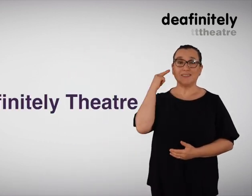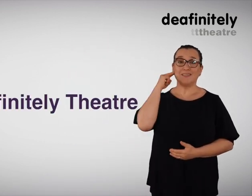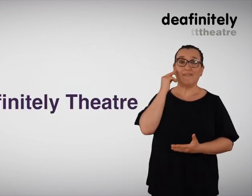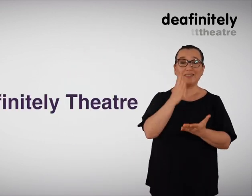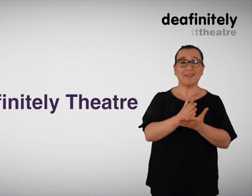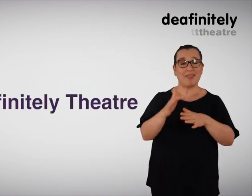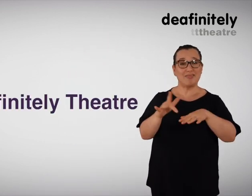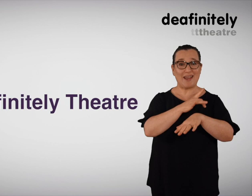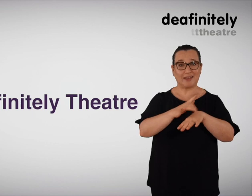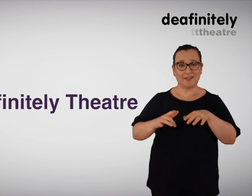Definitely Theatre,